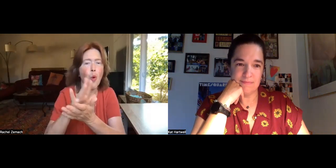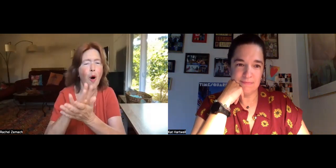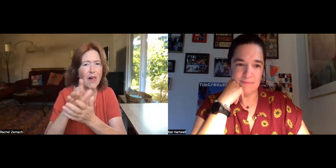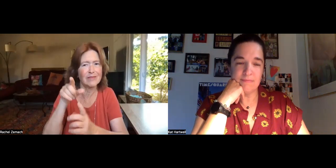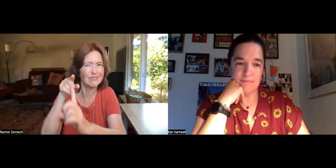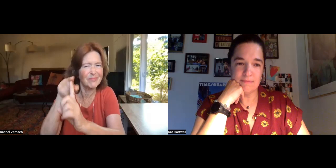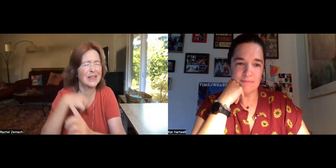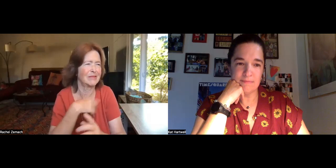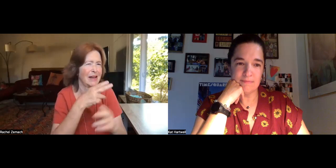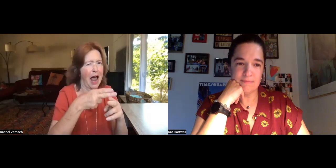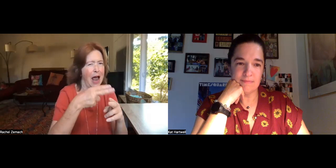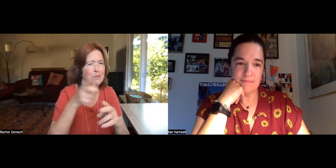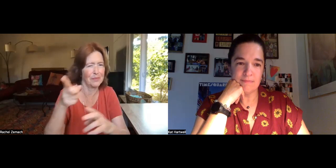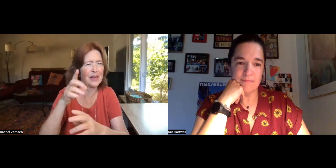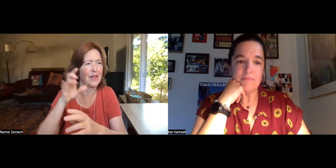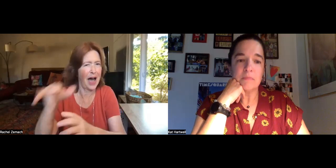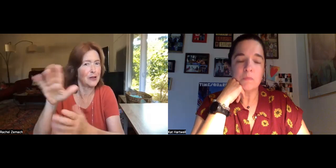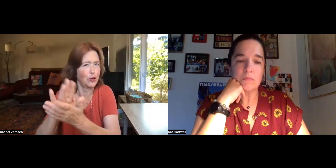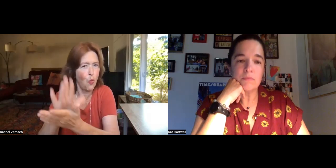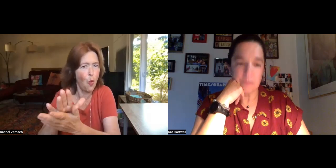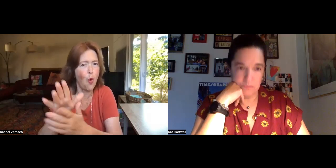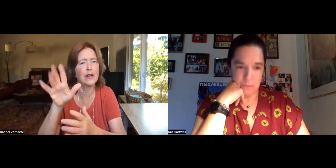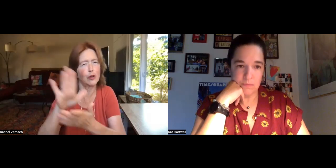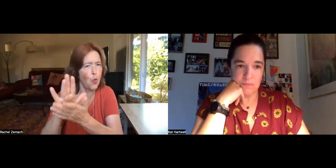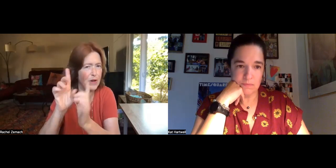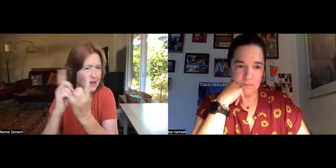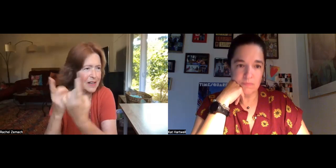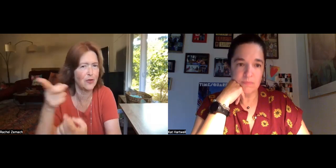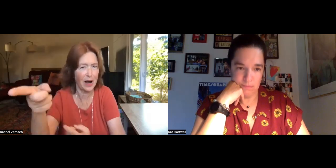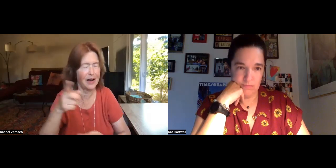cool name cool cool teacher.